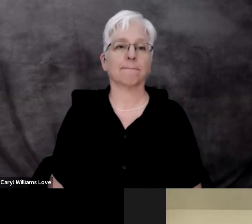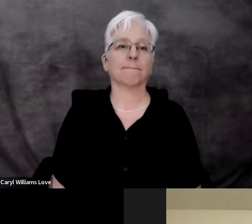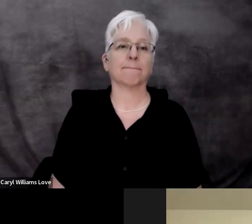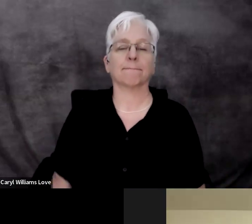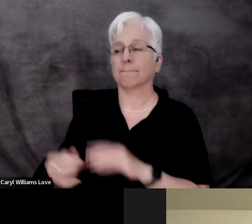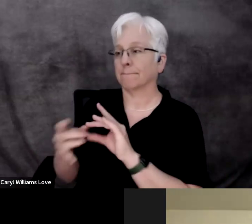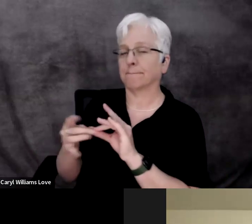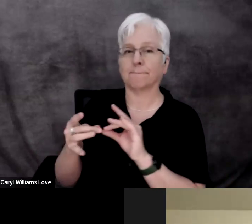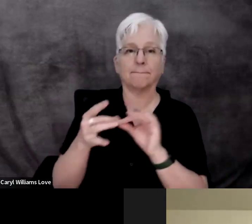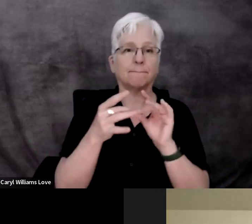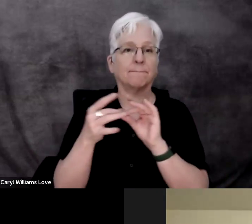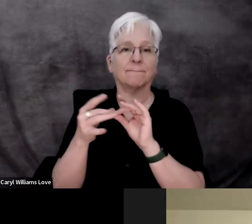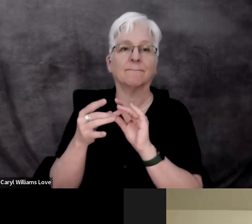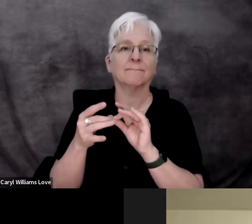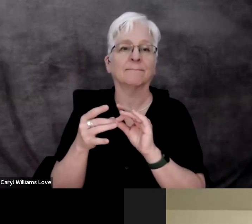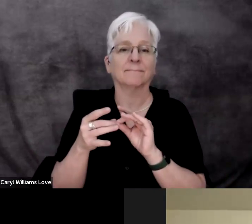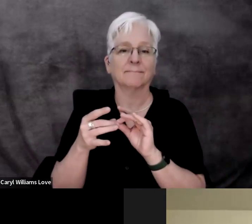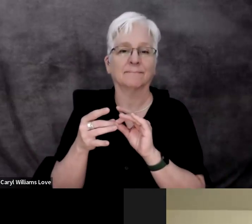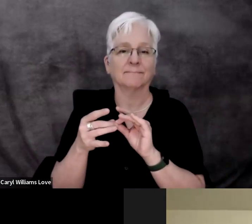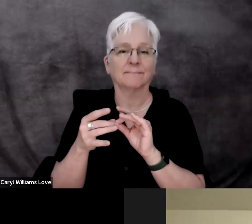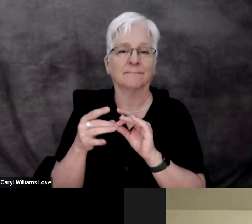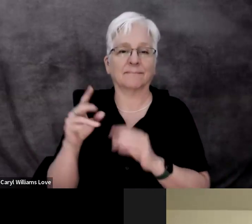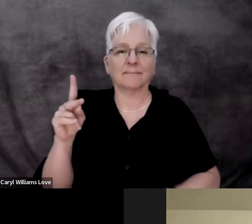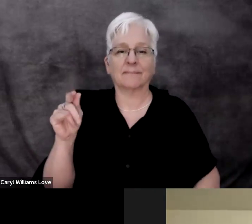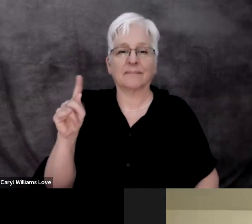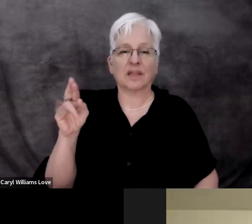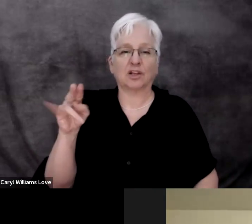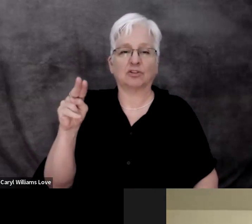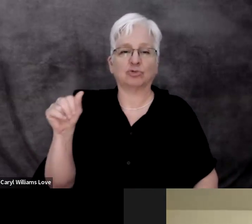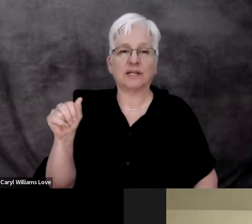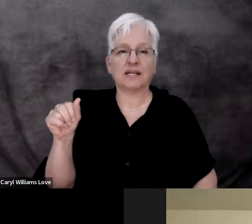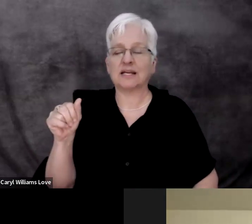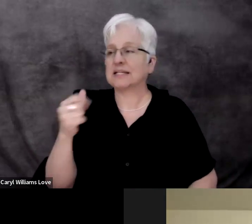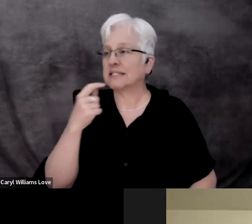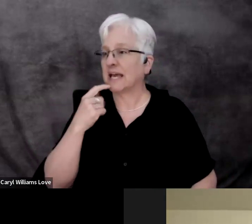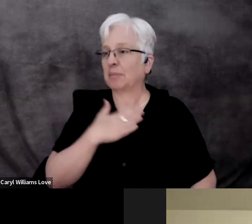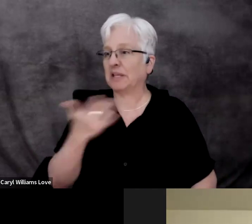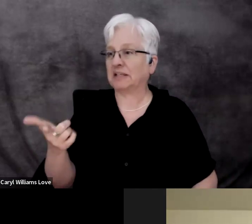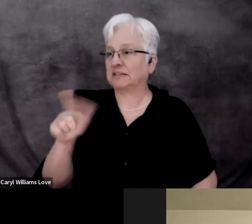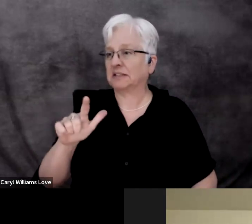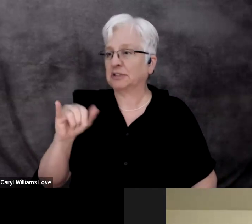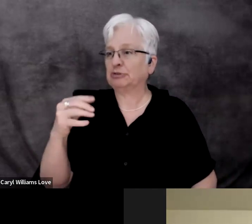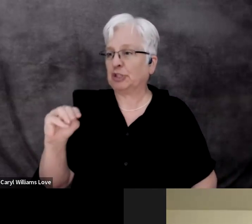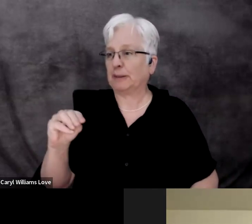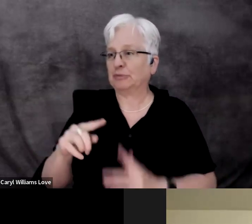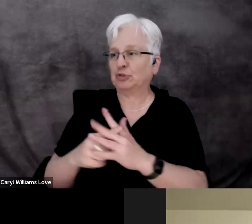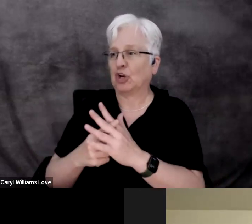Okay, Katrina has 3. We're gonna start with Jim then, right? Yeah. Is this working? No, Yeah. yeah.